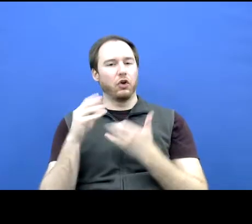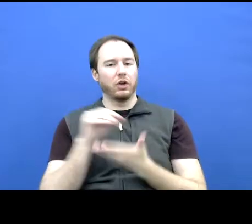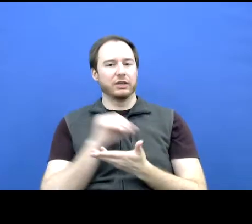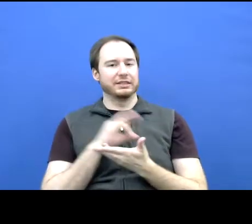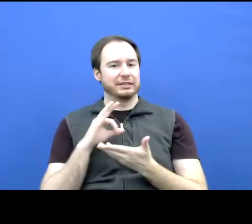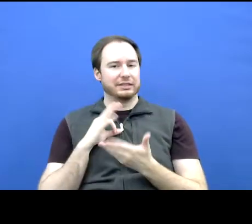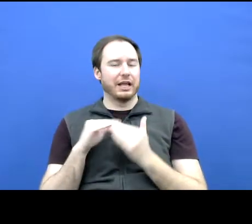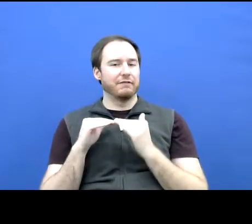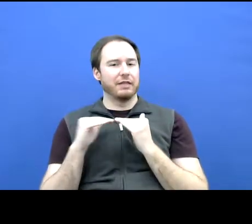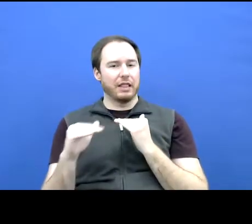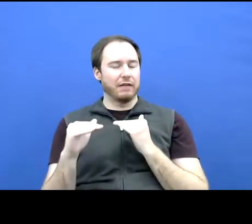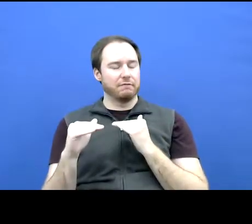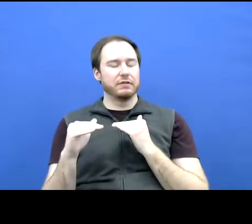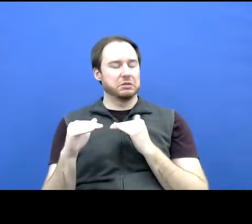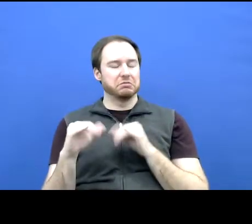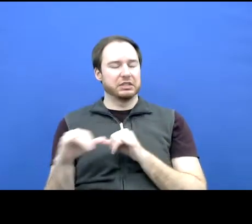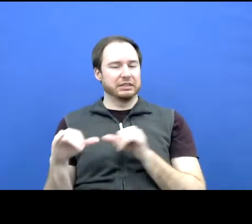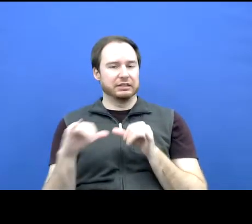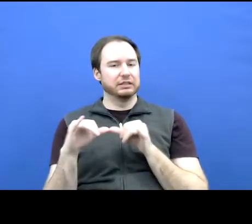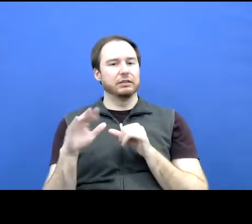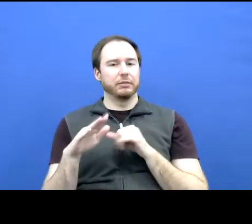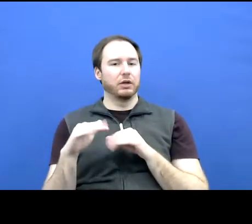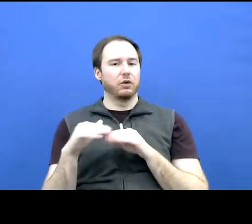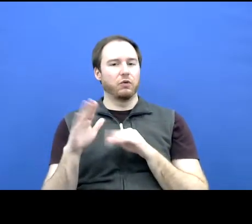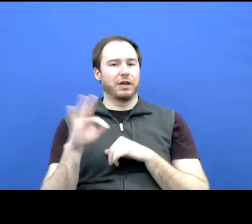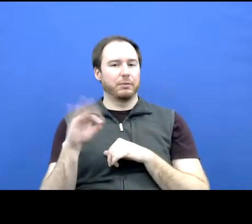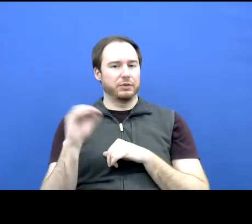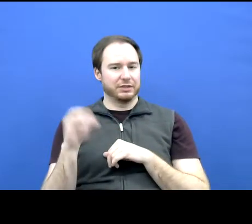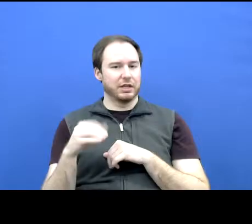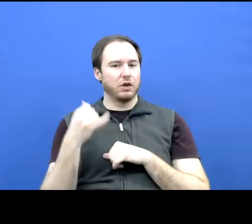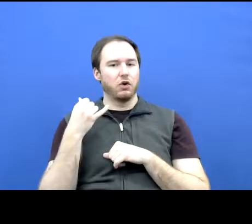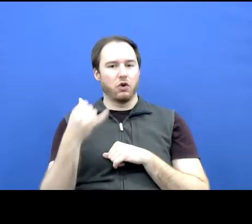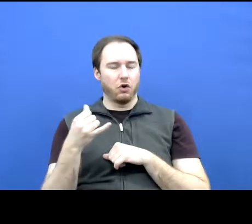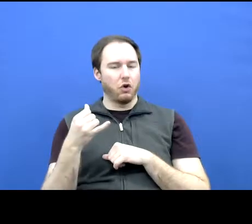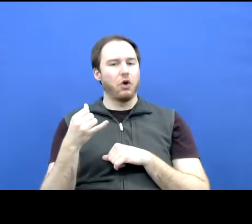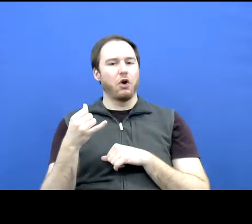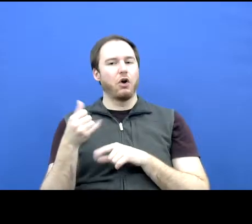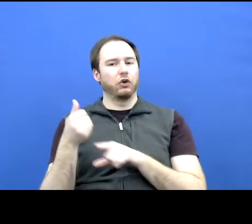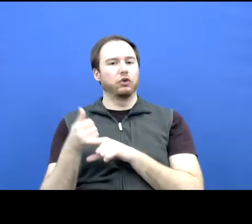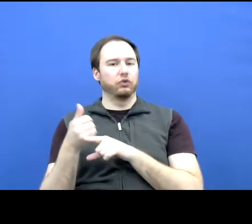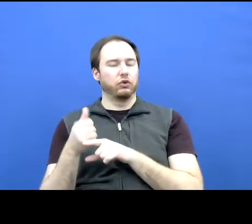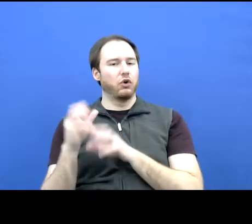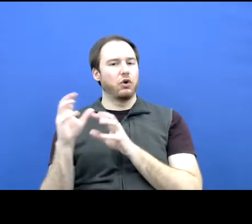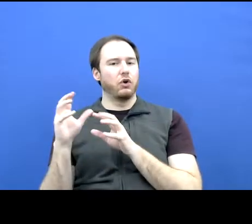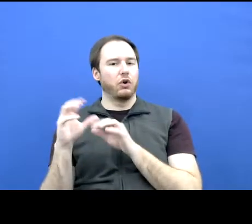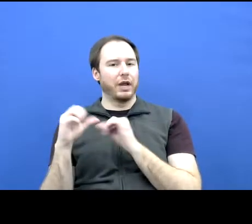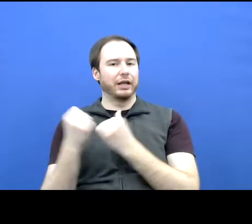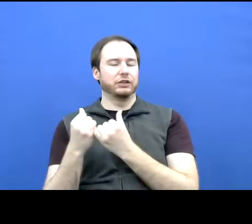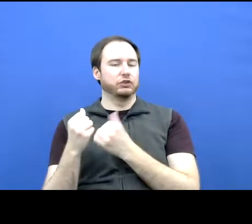levels have remained consistent, with over 99% of their calls covered by their own agency.